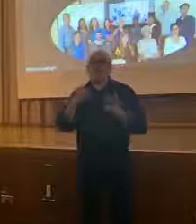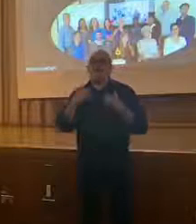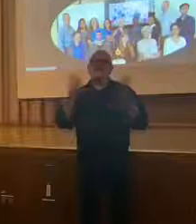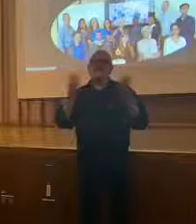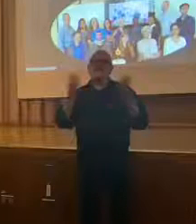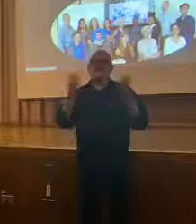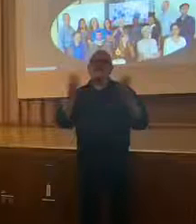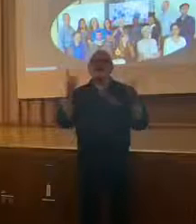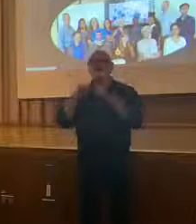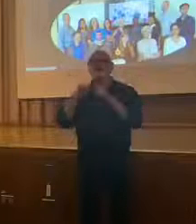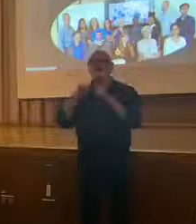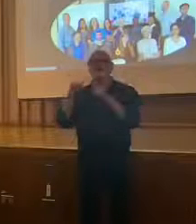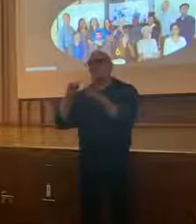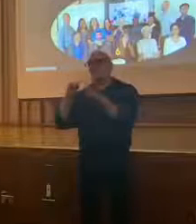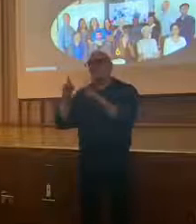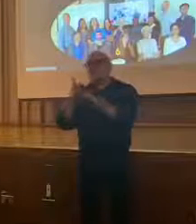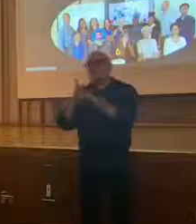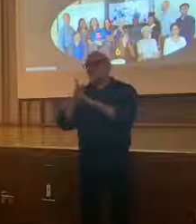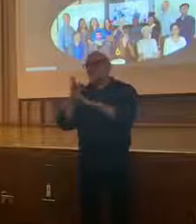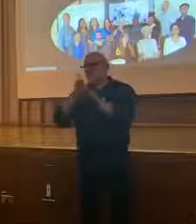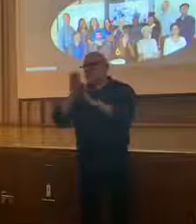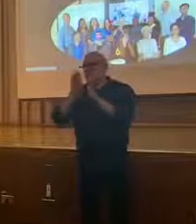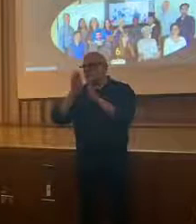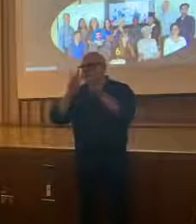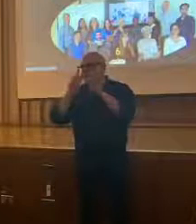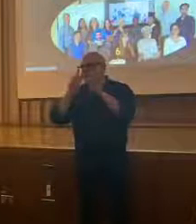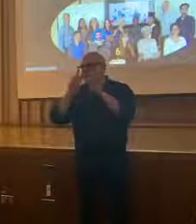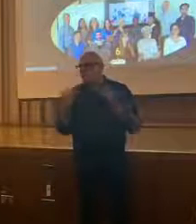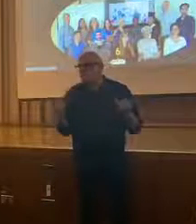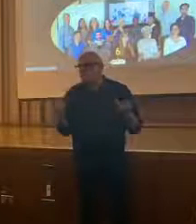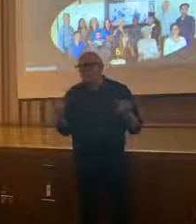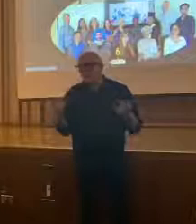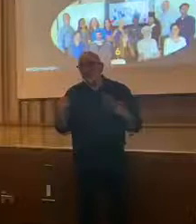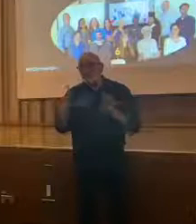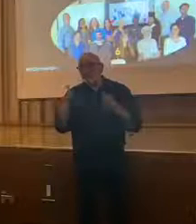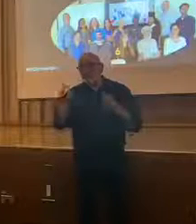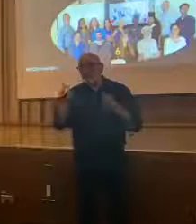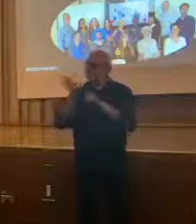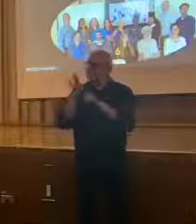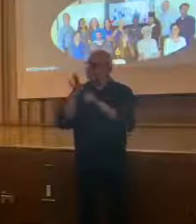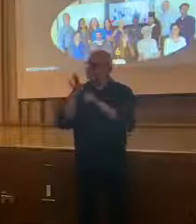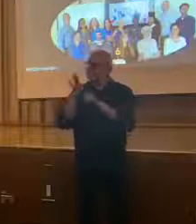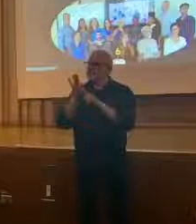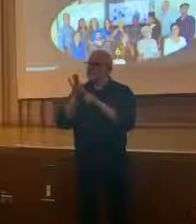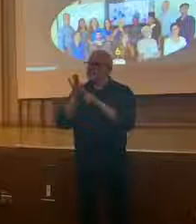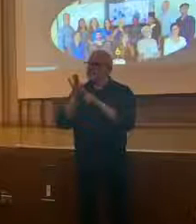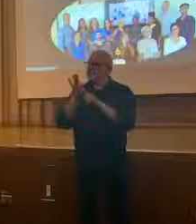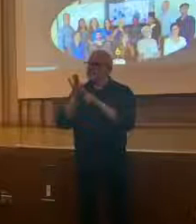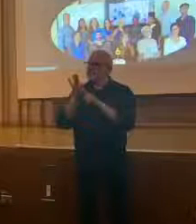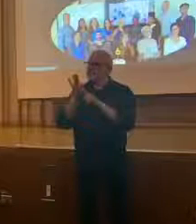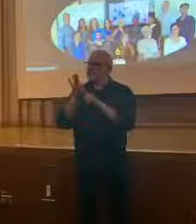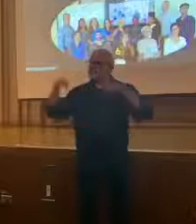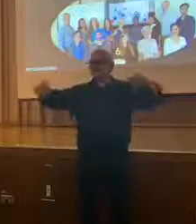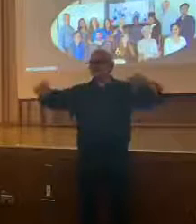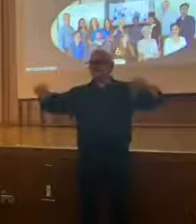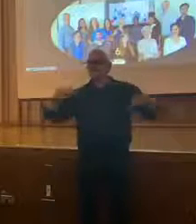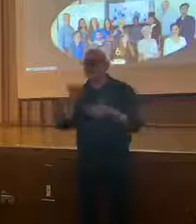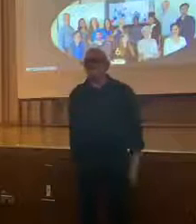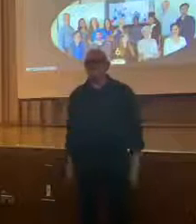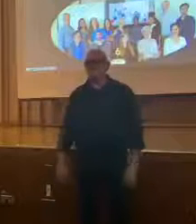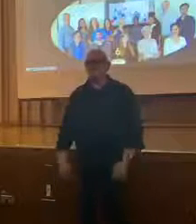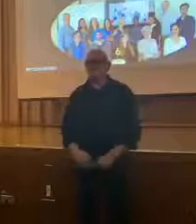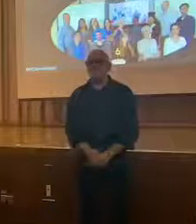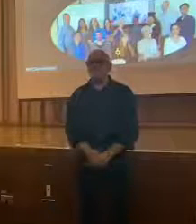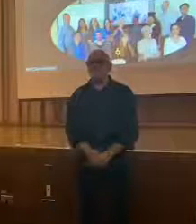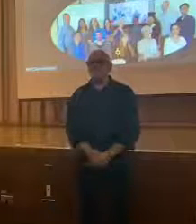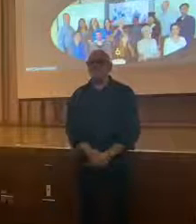to celebrate website inclusion with us. So, we have sign language interpreters here if